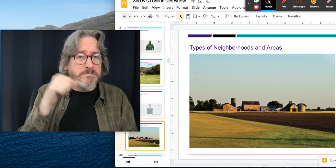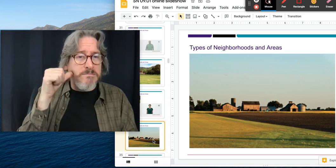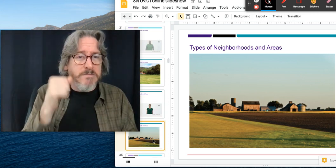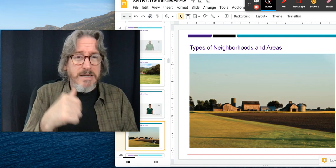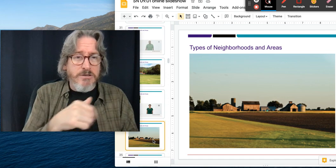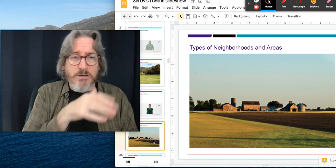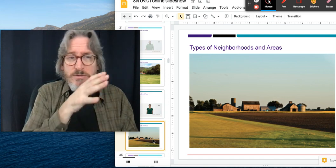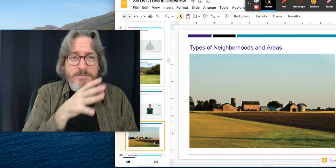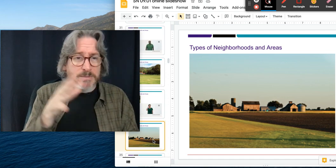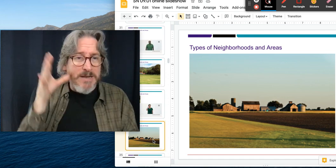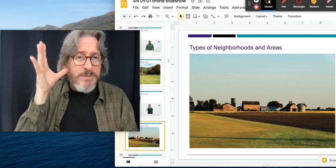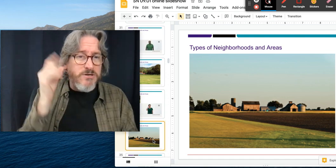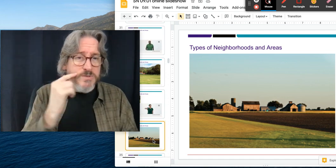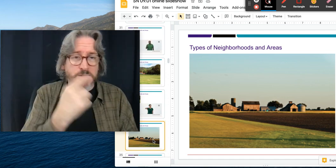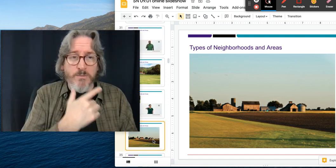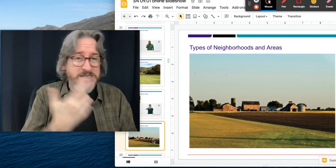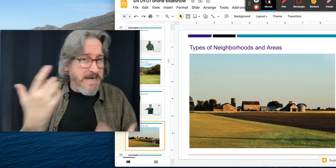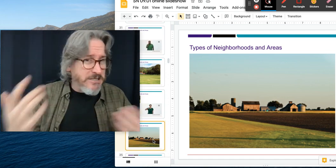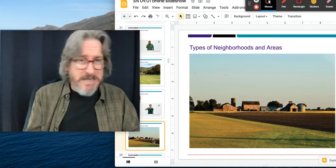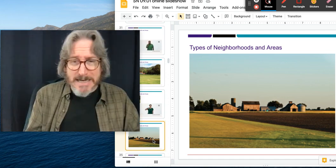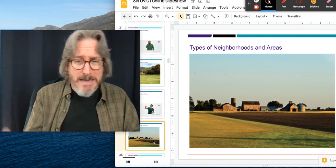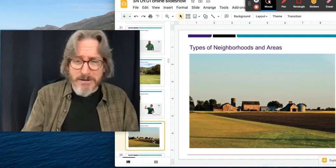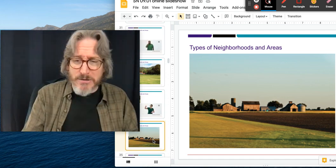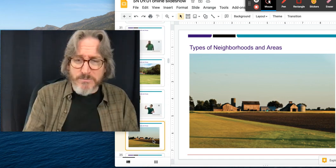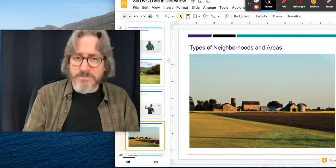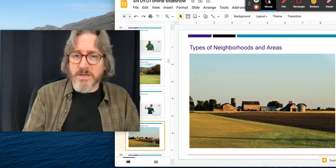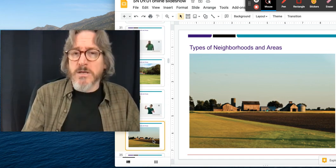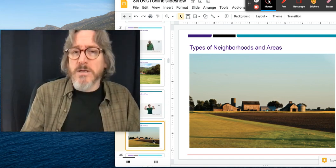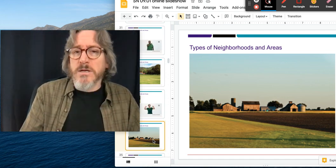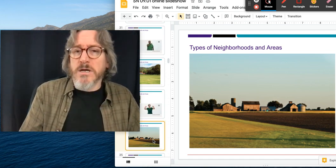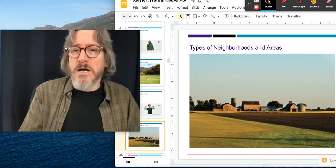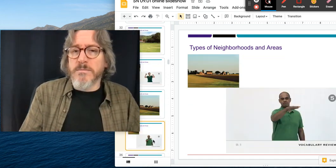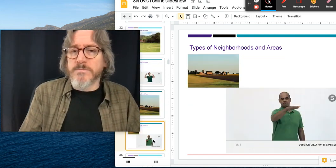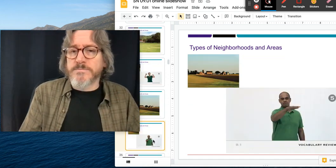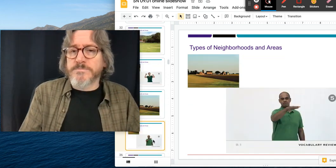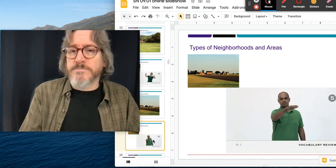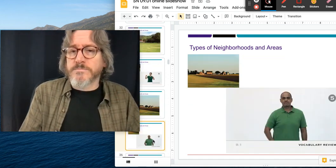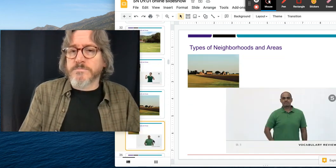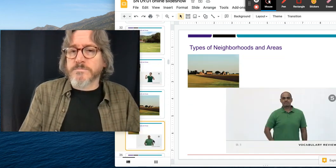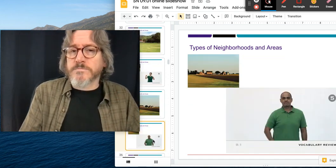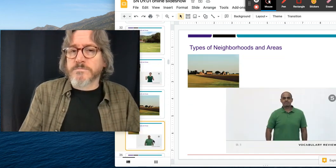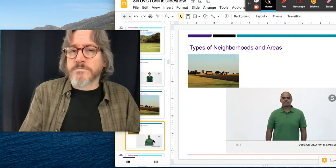be, I don't know, the people had beards with no mustaches. I don't know.